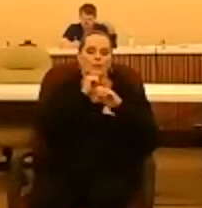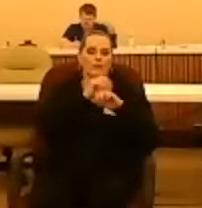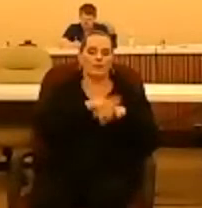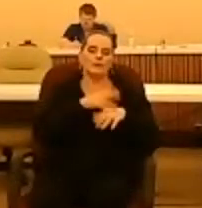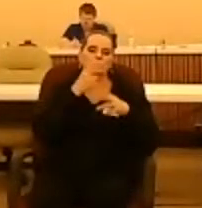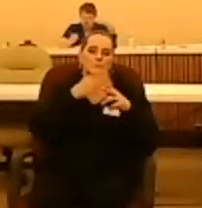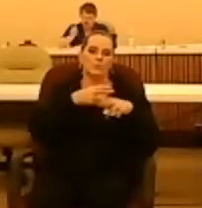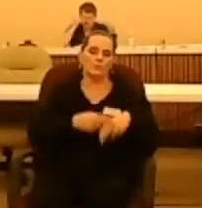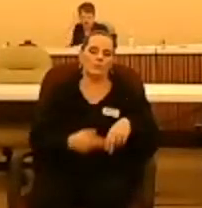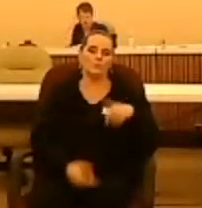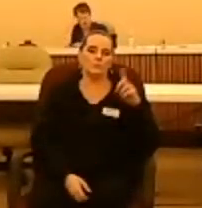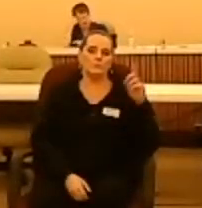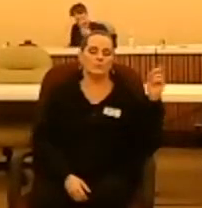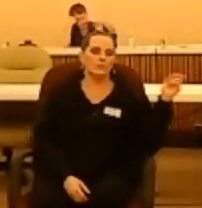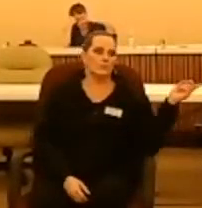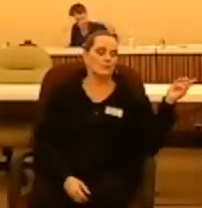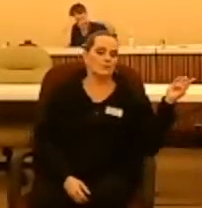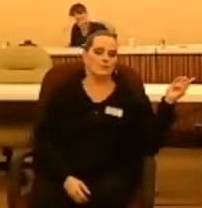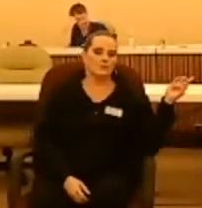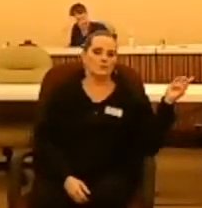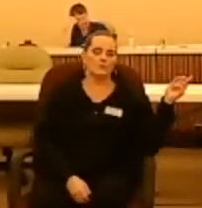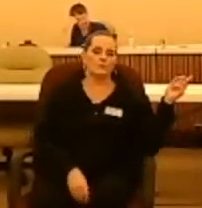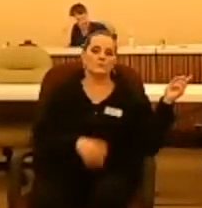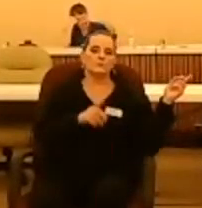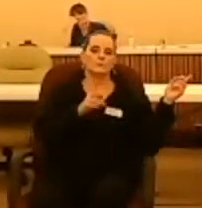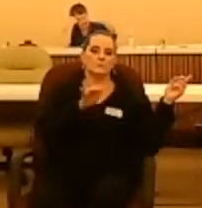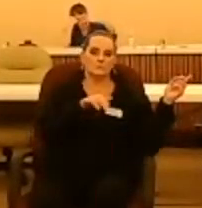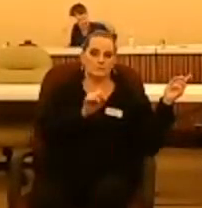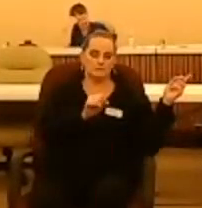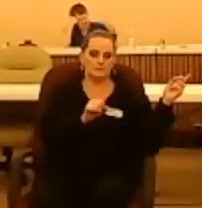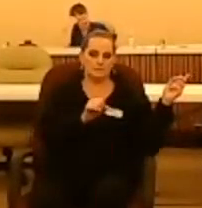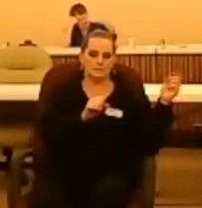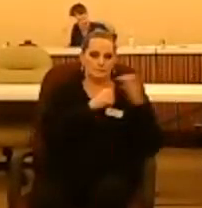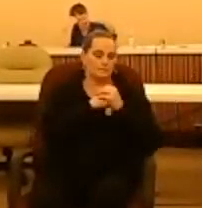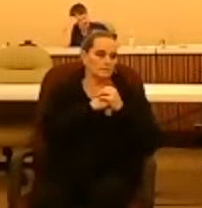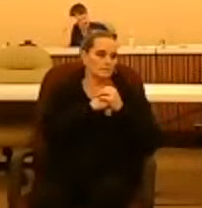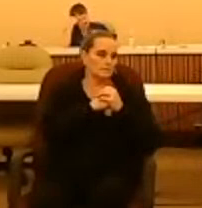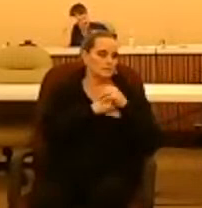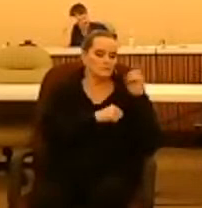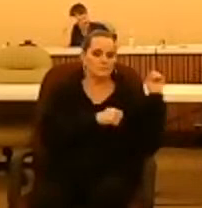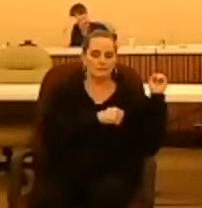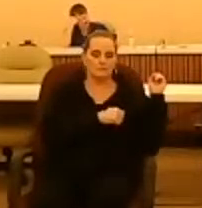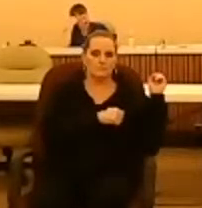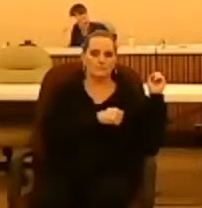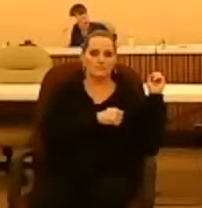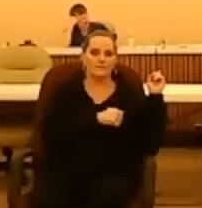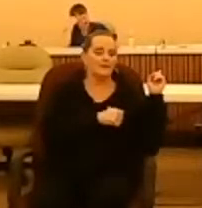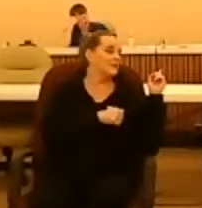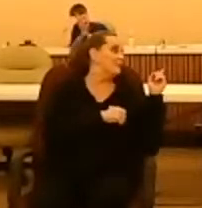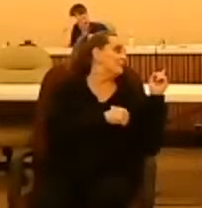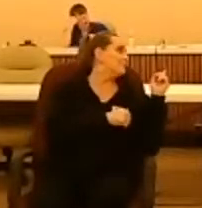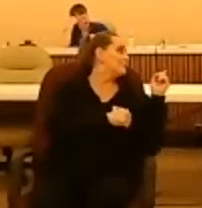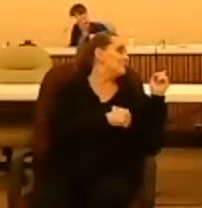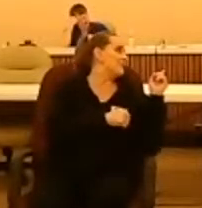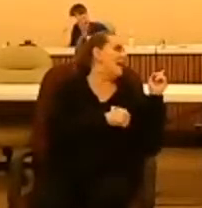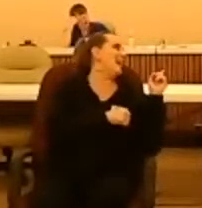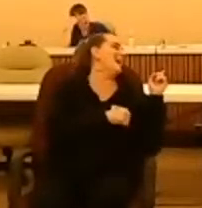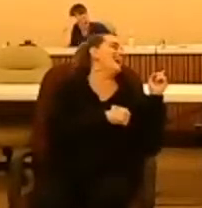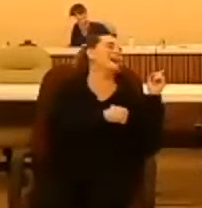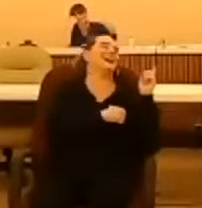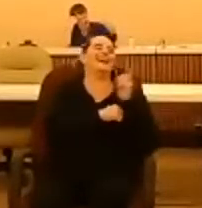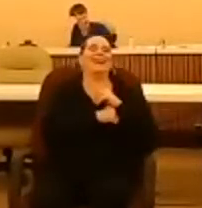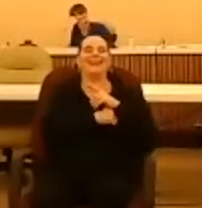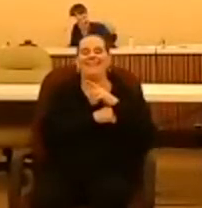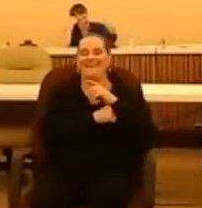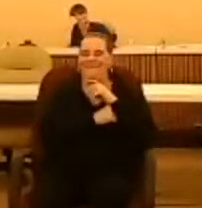the roll. Councilmember Barley? Aye. I saw you dancing on this one.